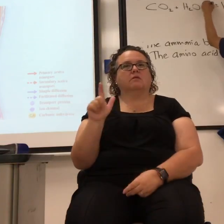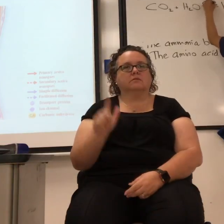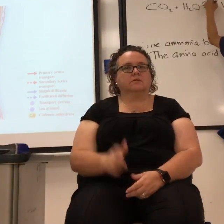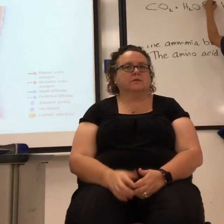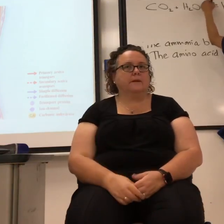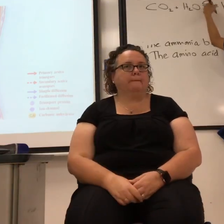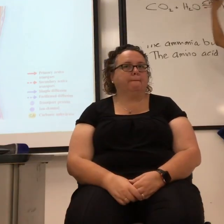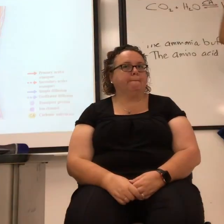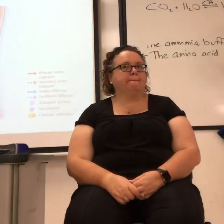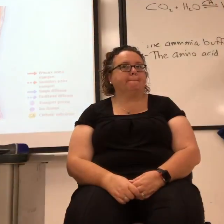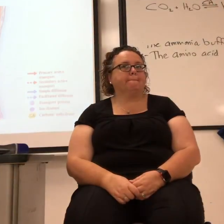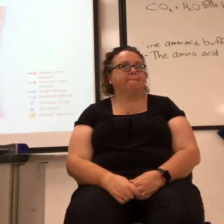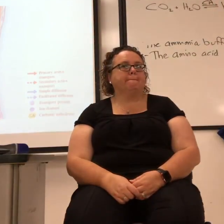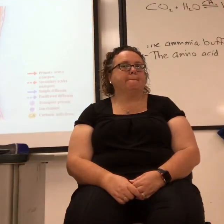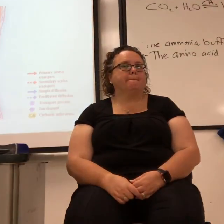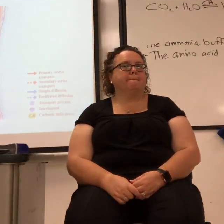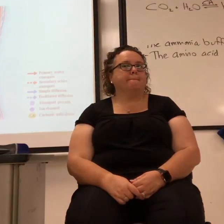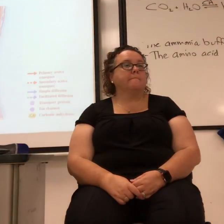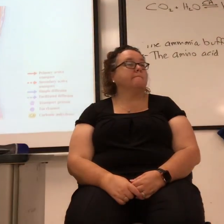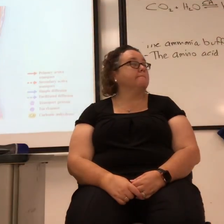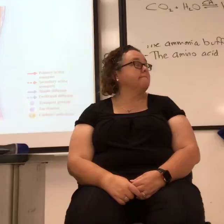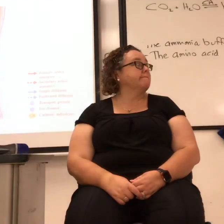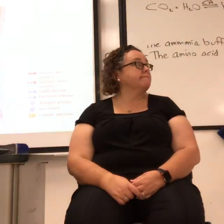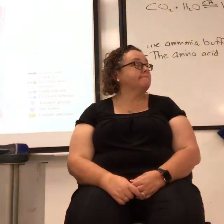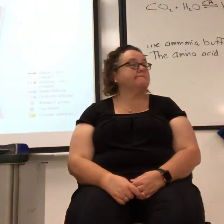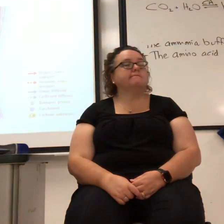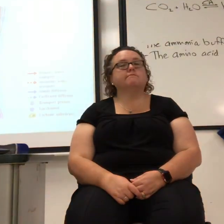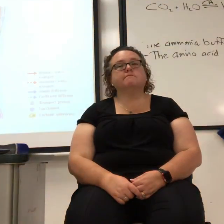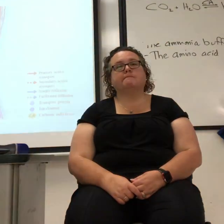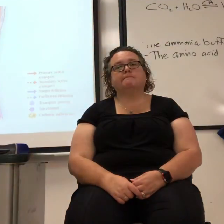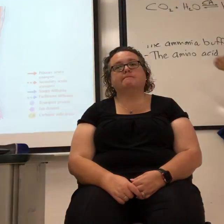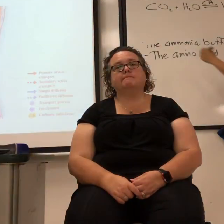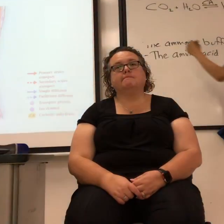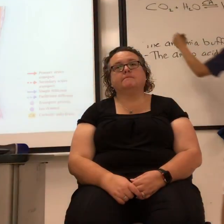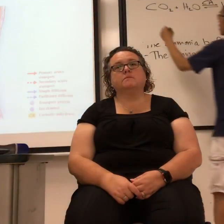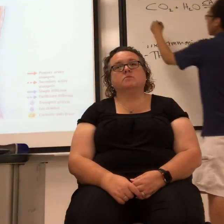California, or carbonic anhydrase, basically is in